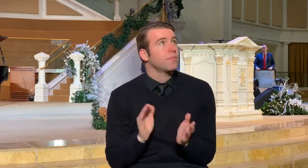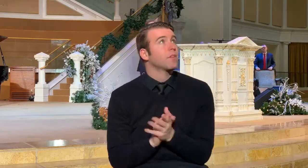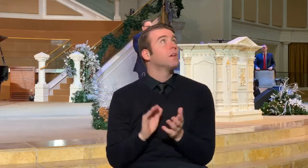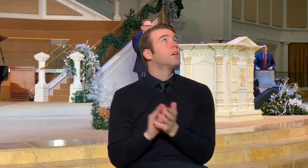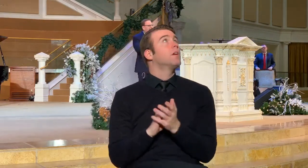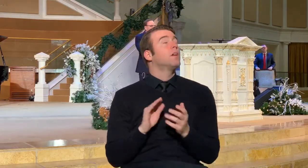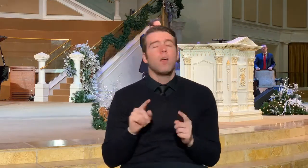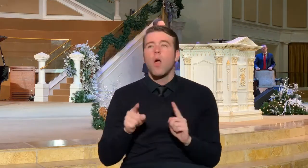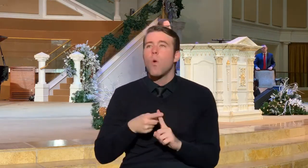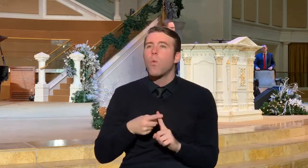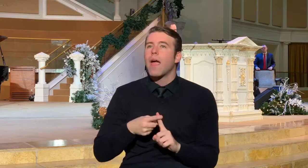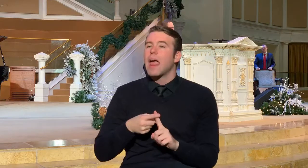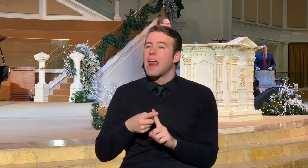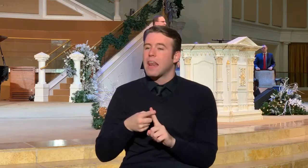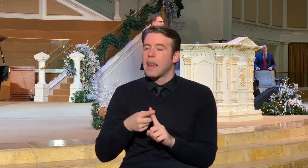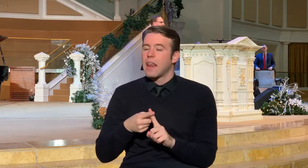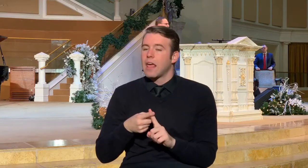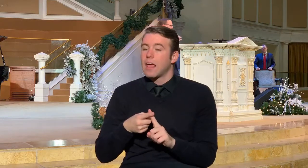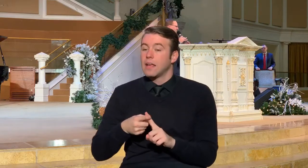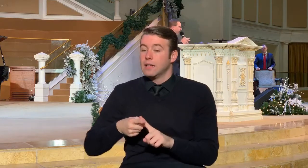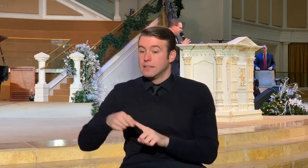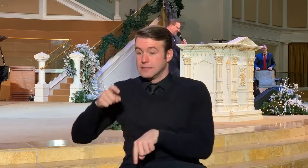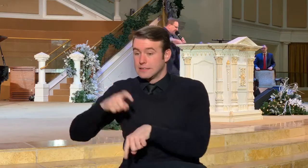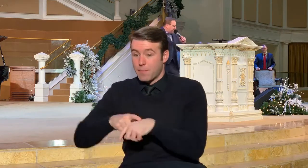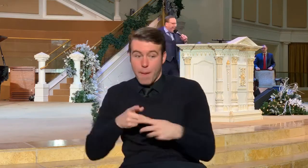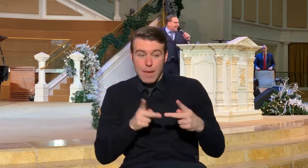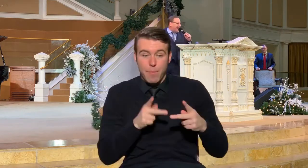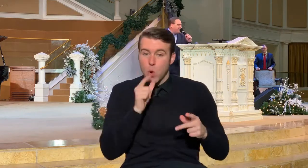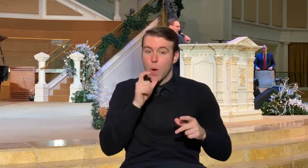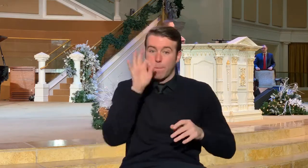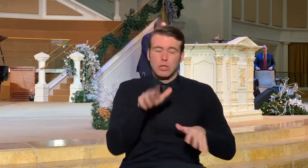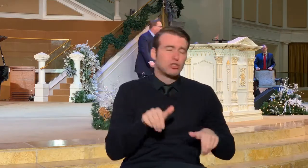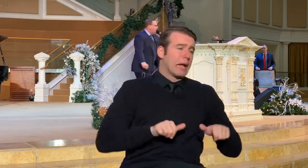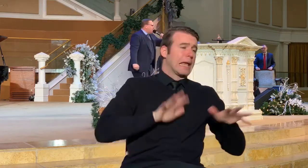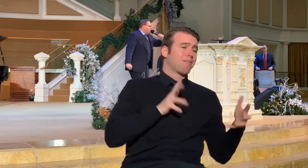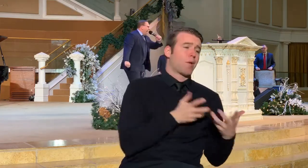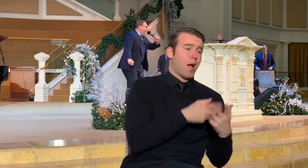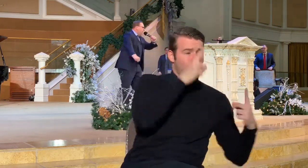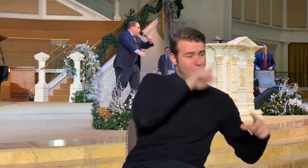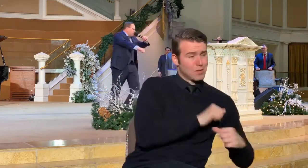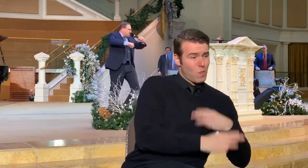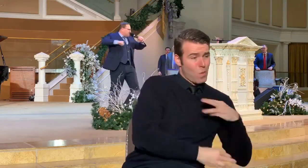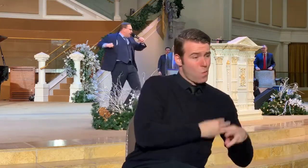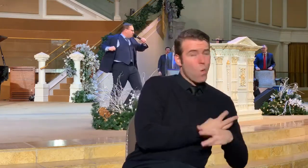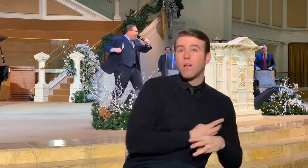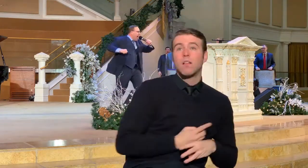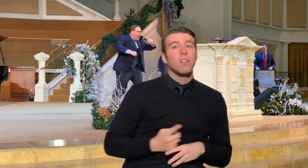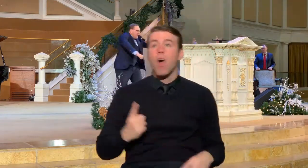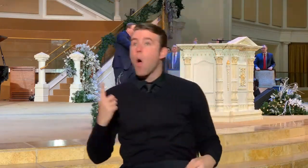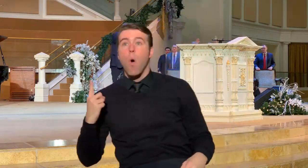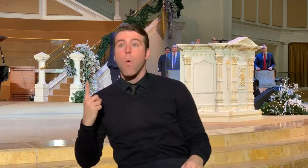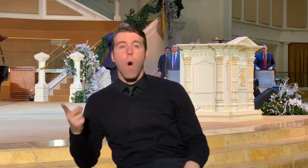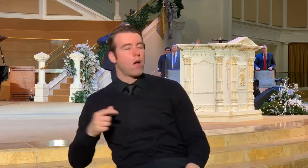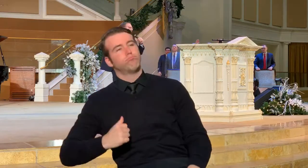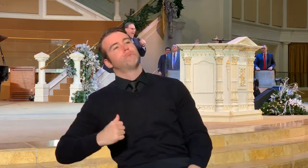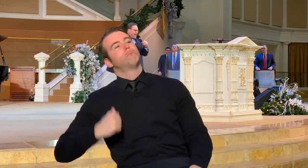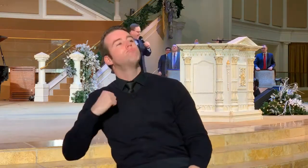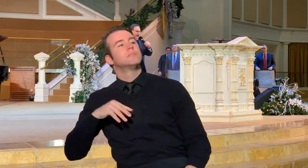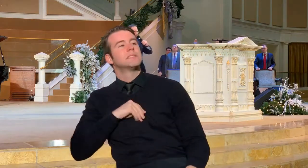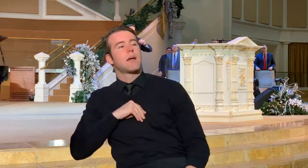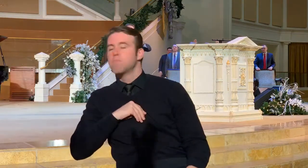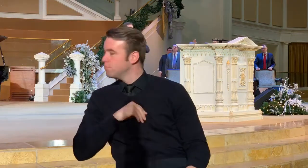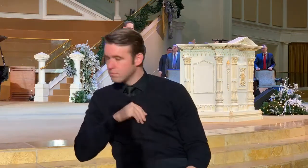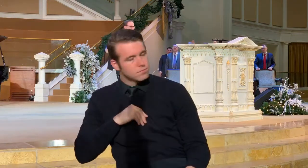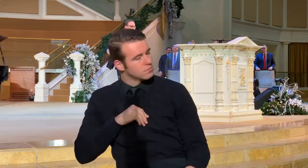When princes were given up and compromising and taking everything, there was a Simba, there was a